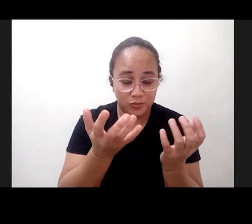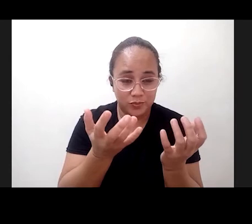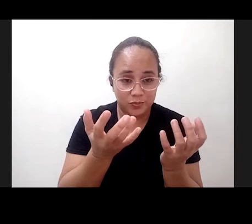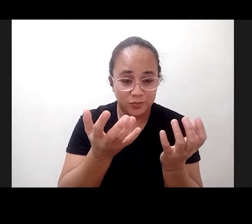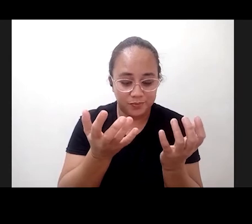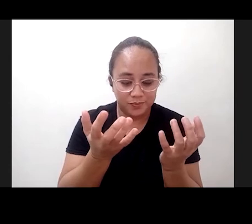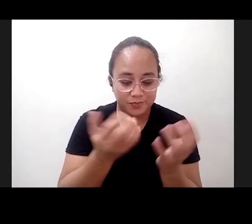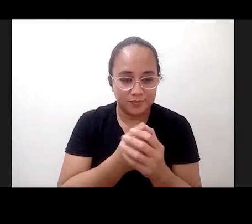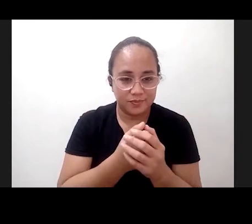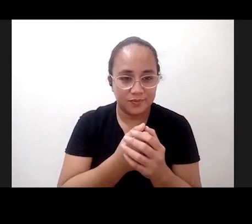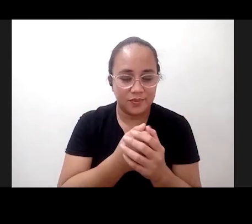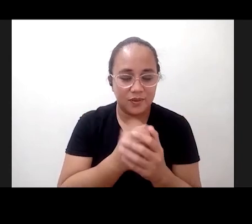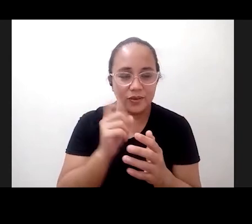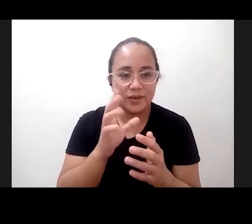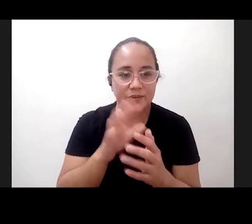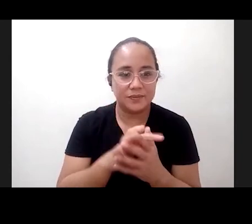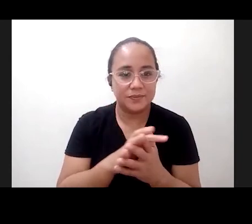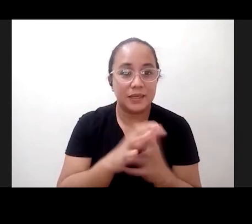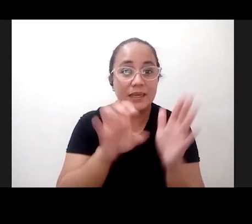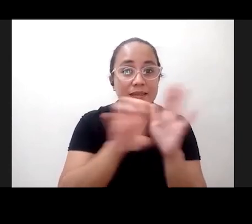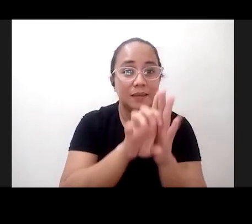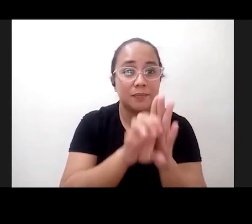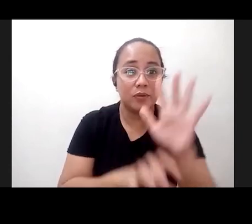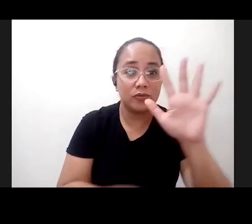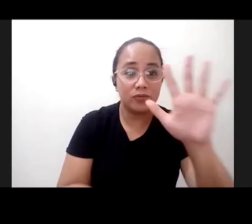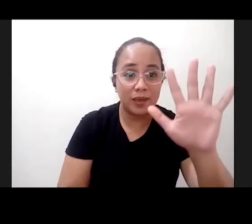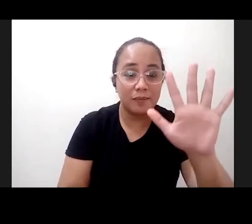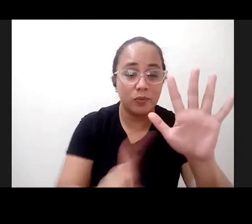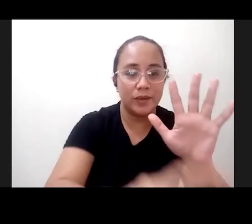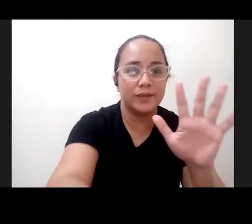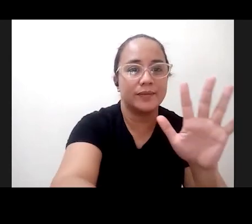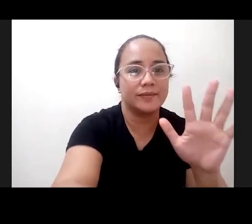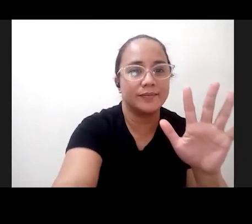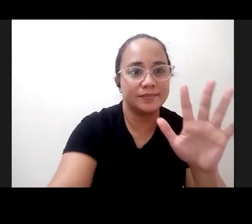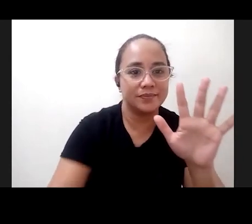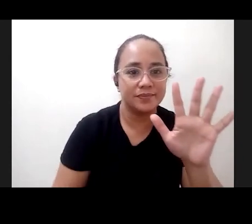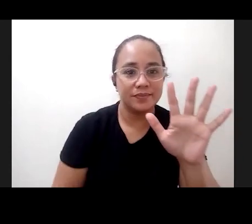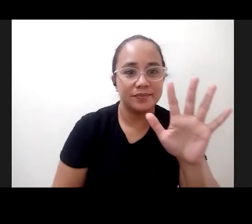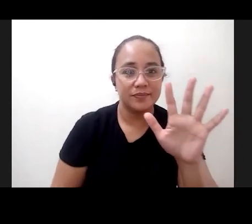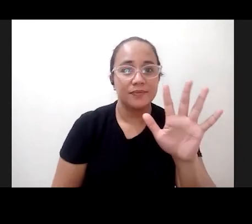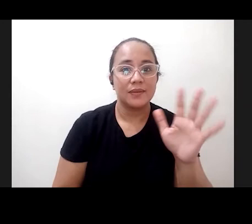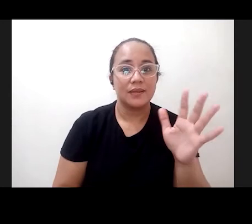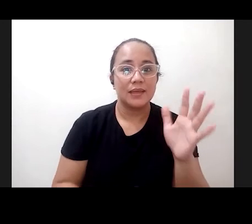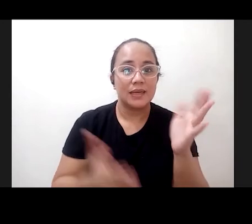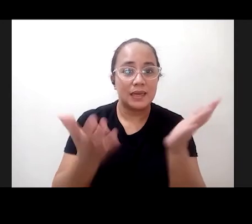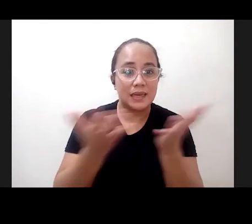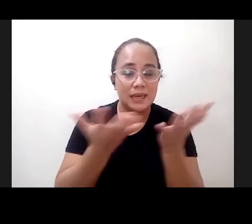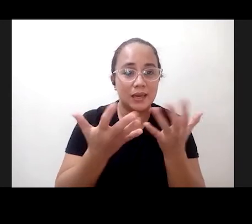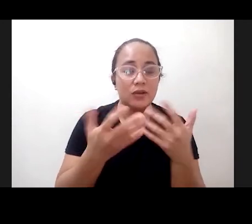okay, example 5 would be here, colors,